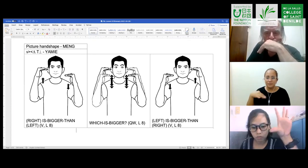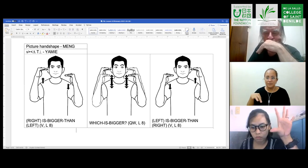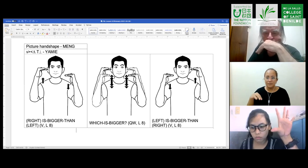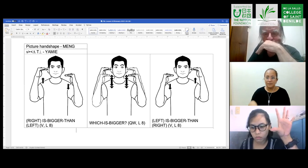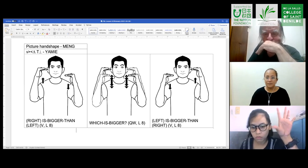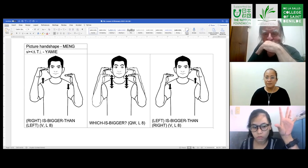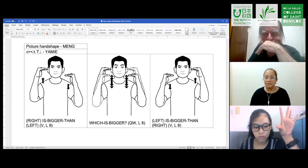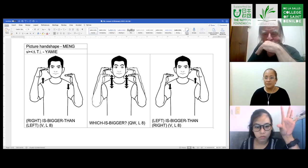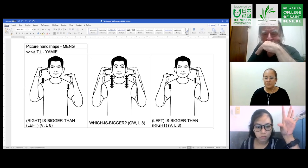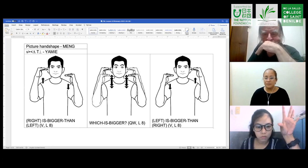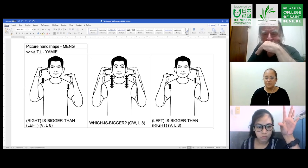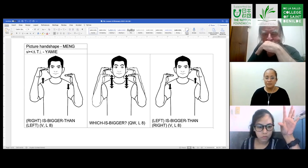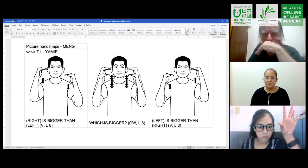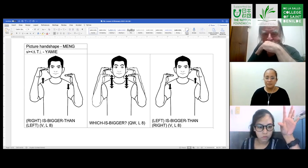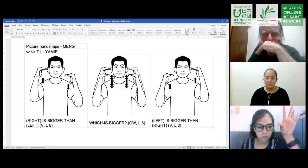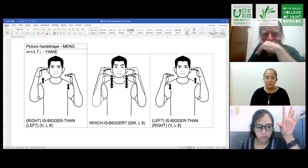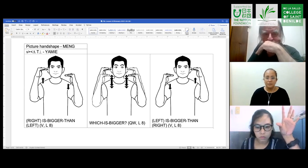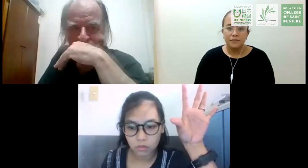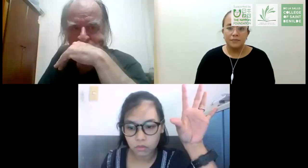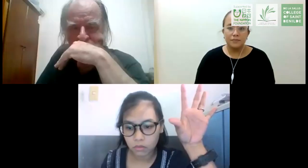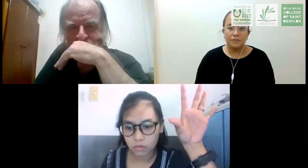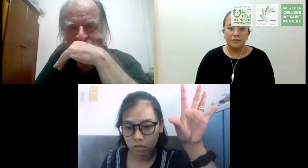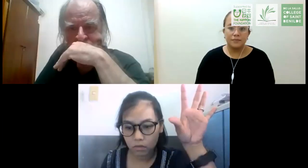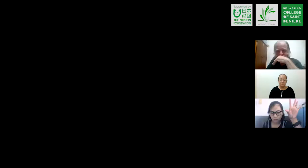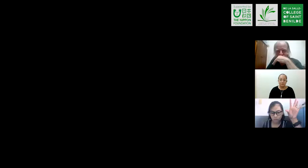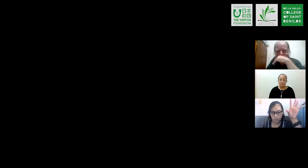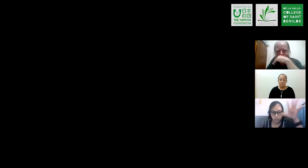Maybe if we take down the, okay.